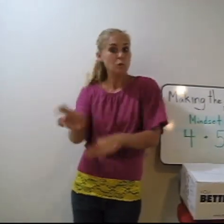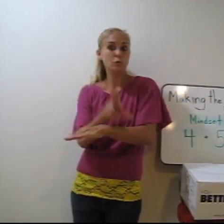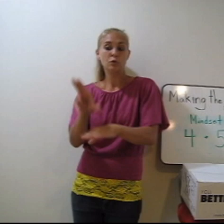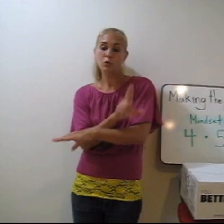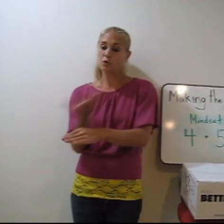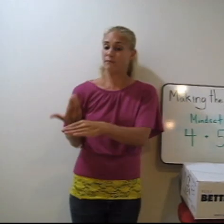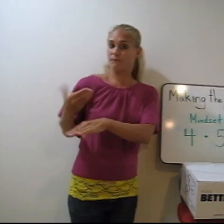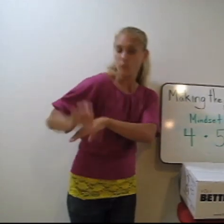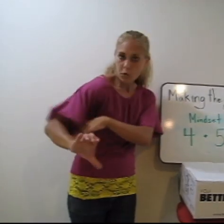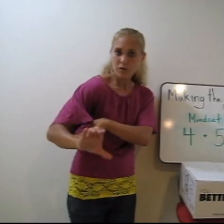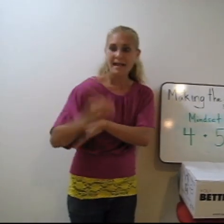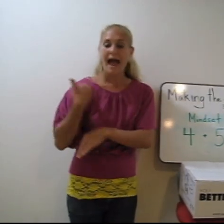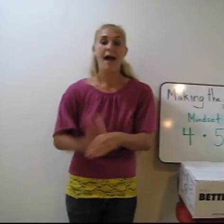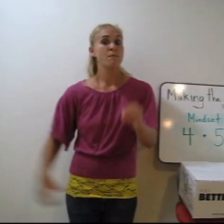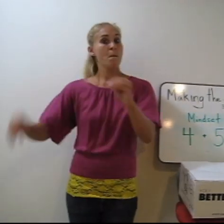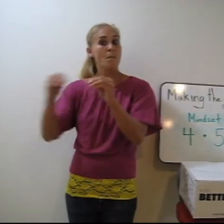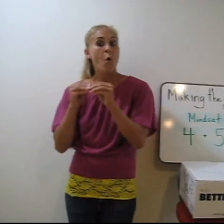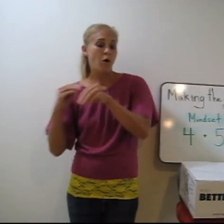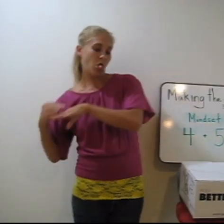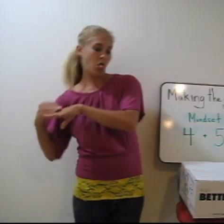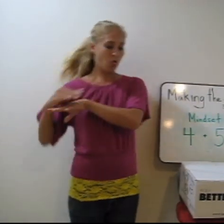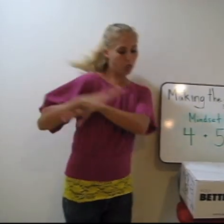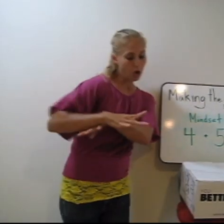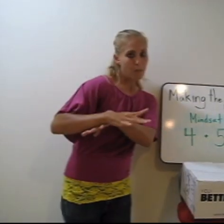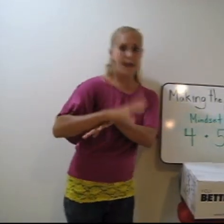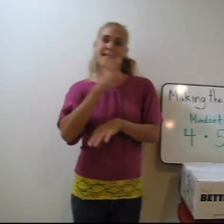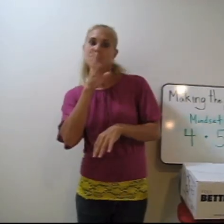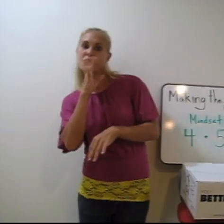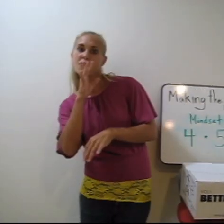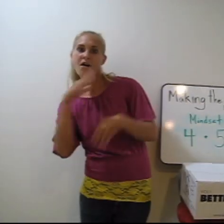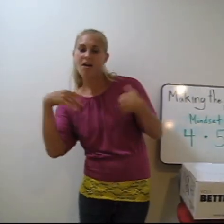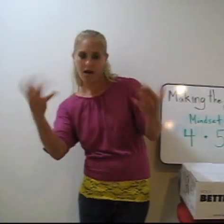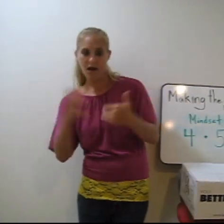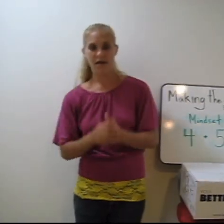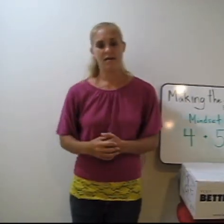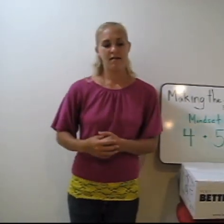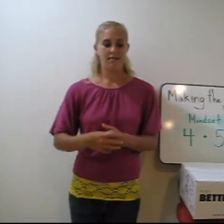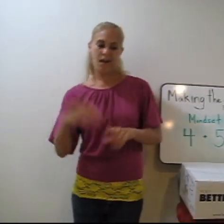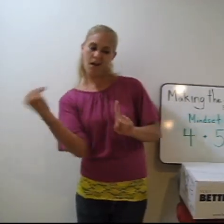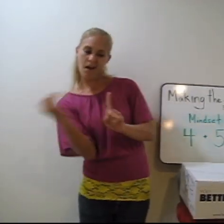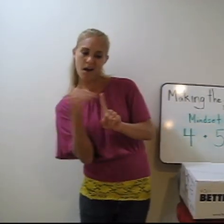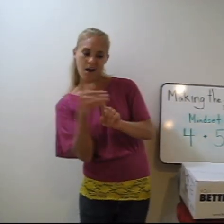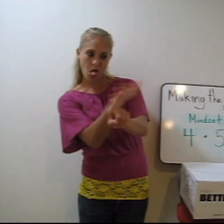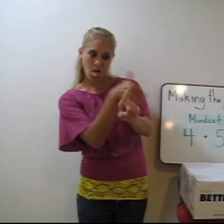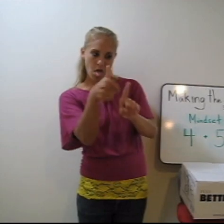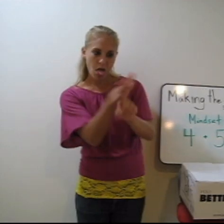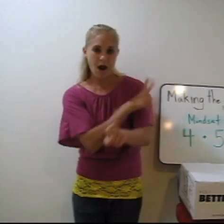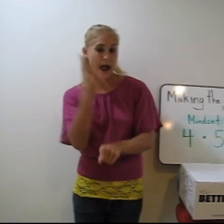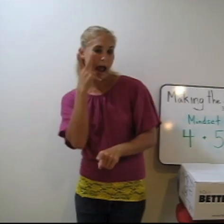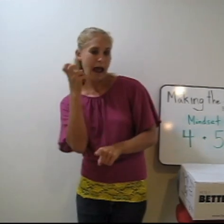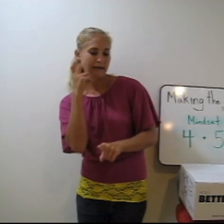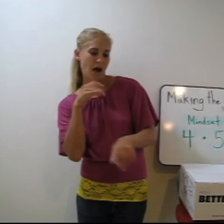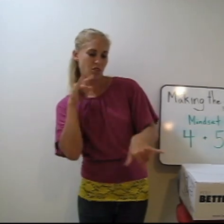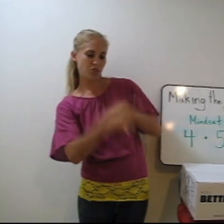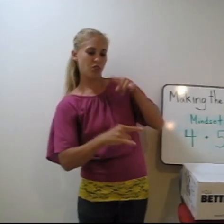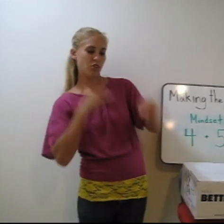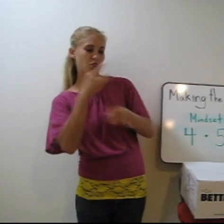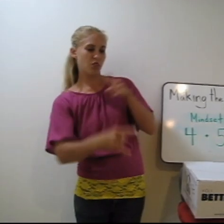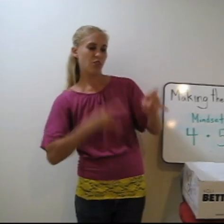effective methods at hand and in mouth, such as innuendo, doubt, ridicule, mockery, sarcasm,